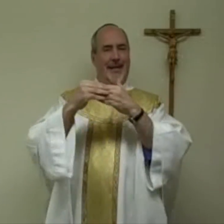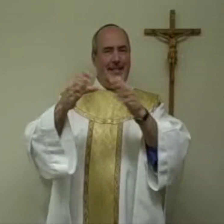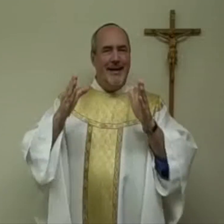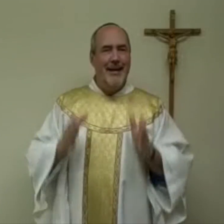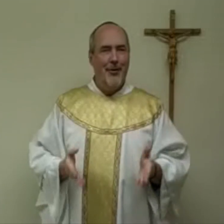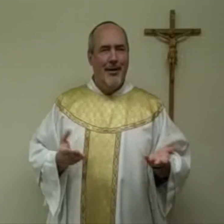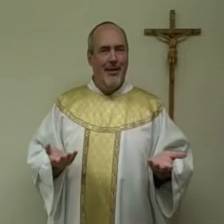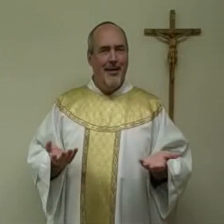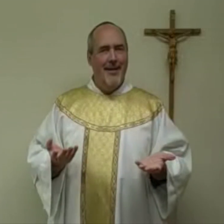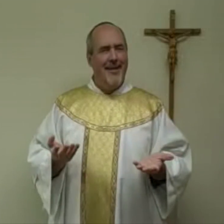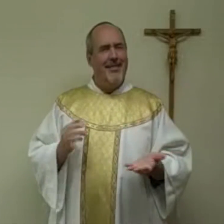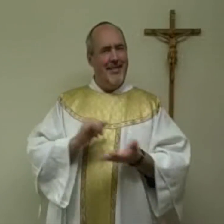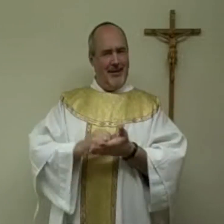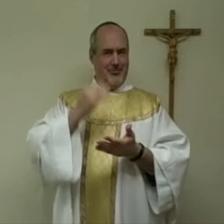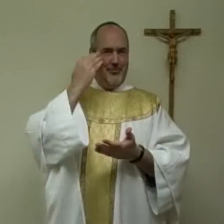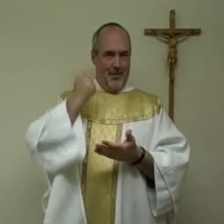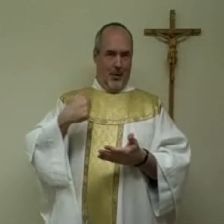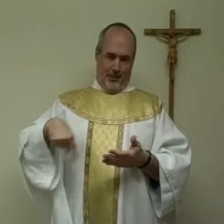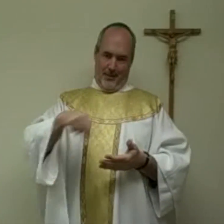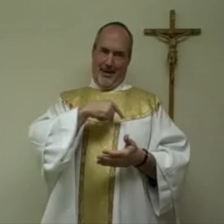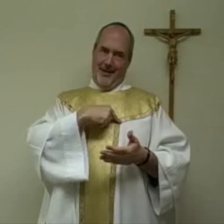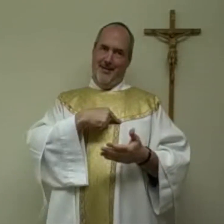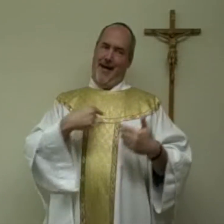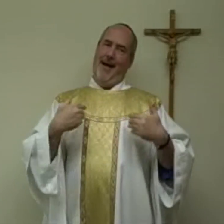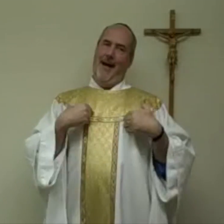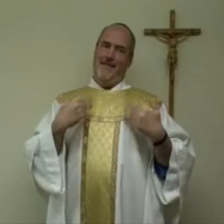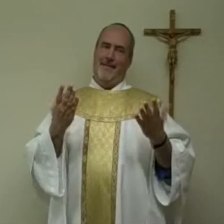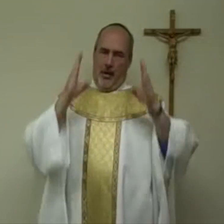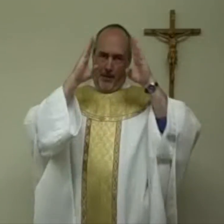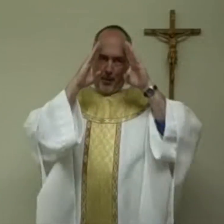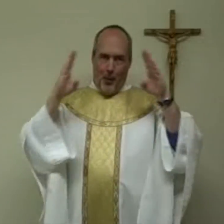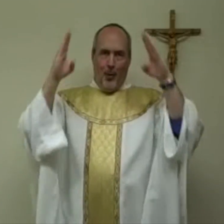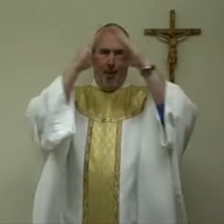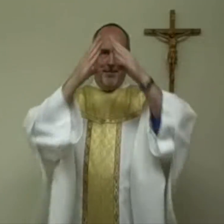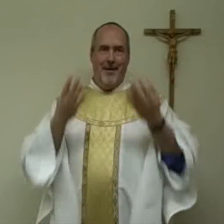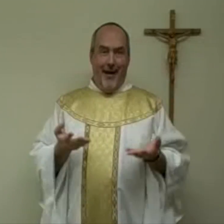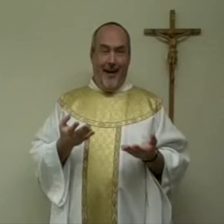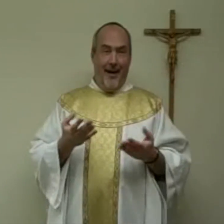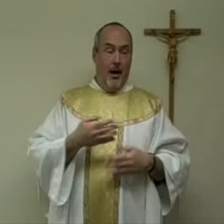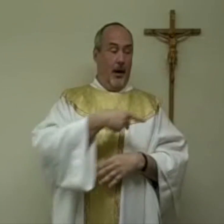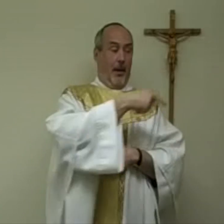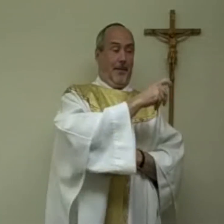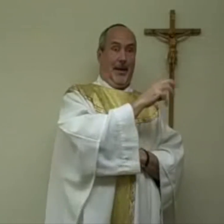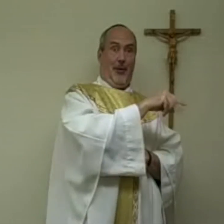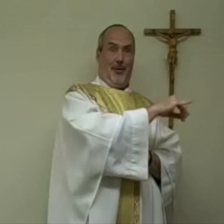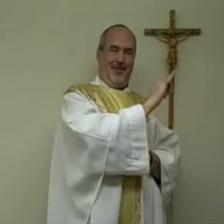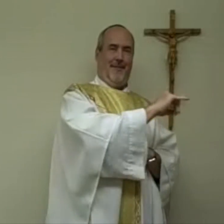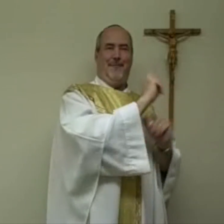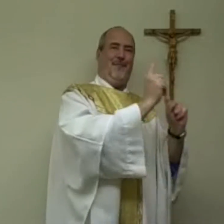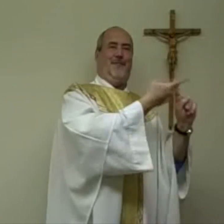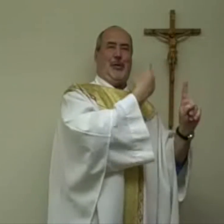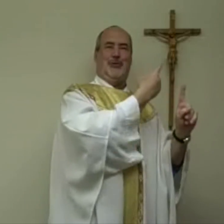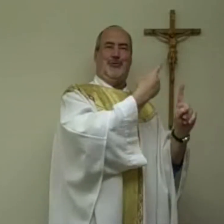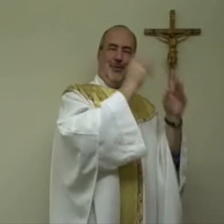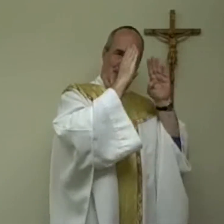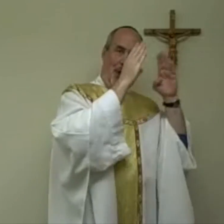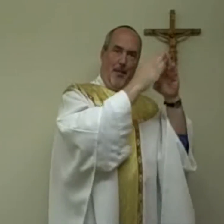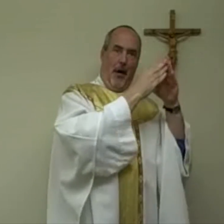right down through to today, and we still have a leader of the church, and that is our Pope. Peter was the first